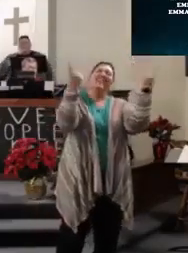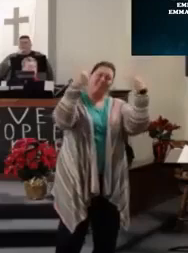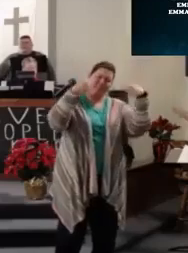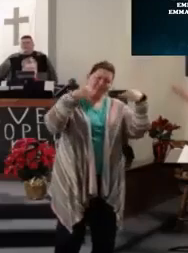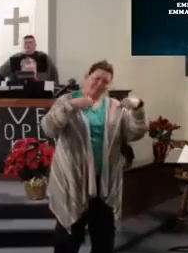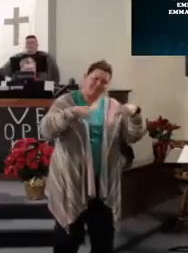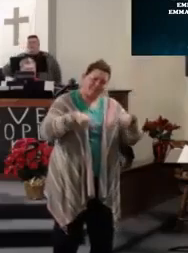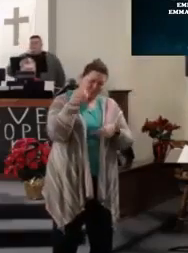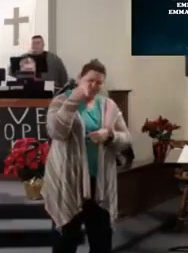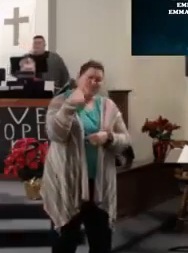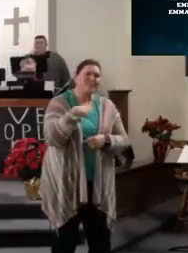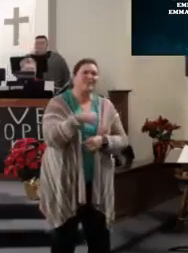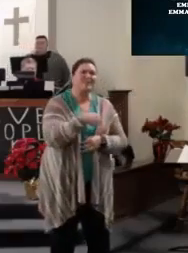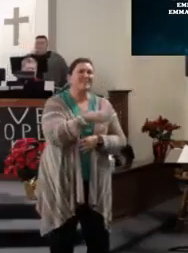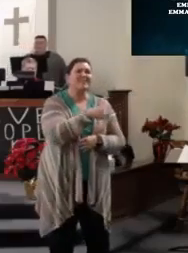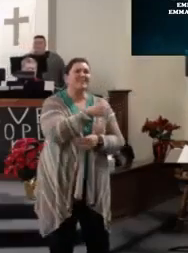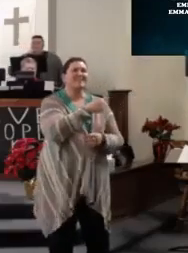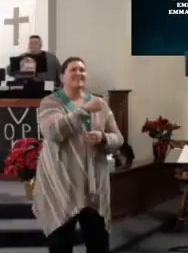Emmanuel has come to